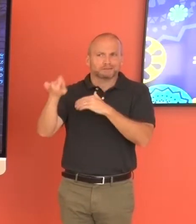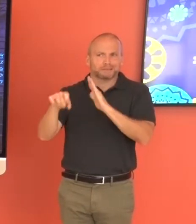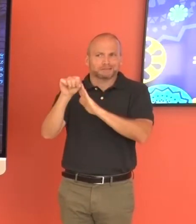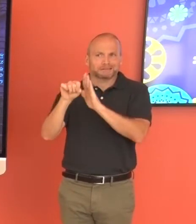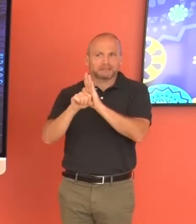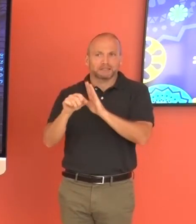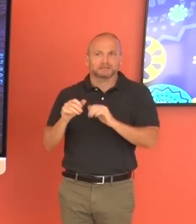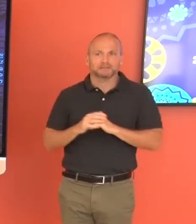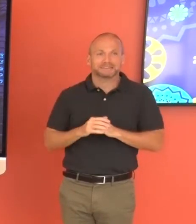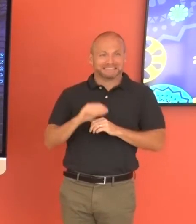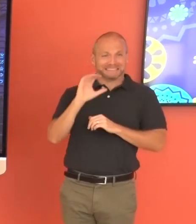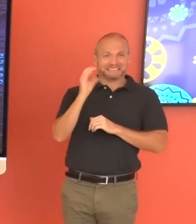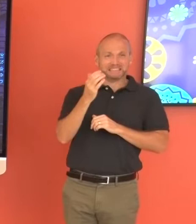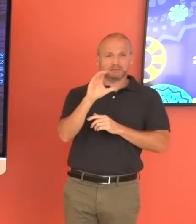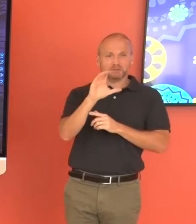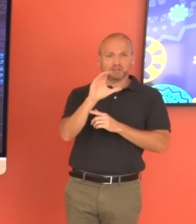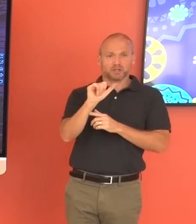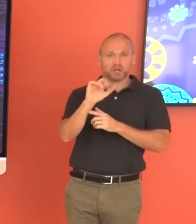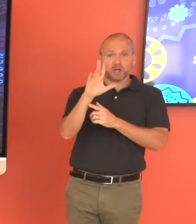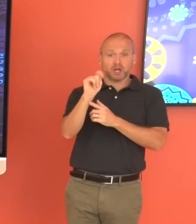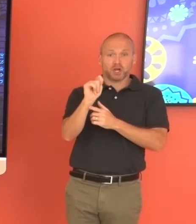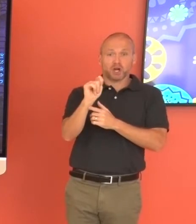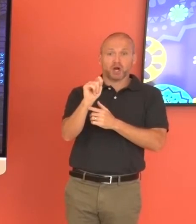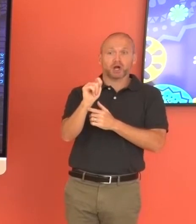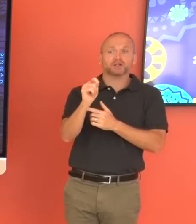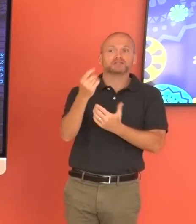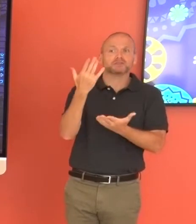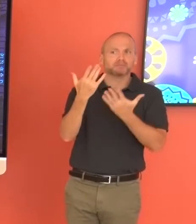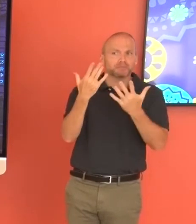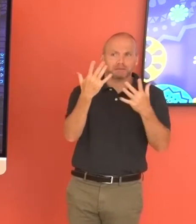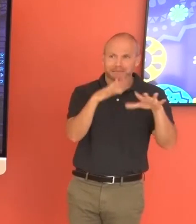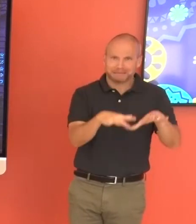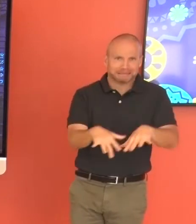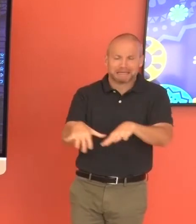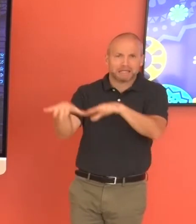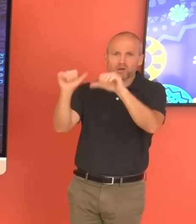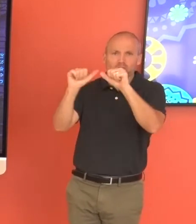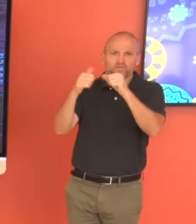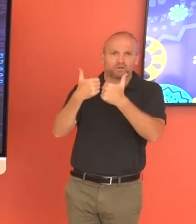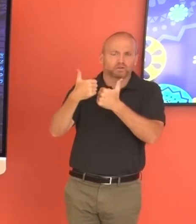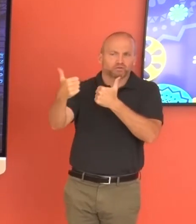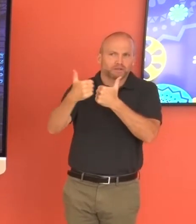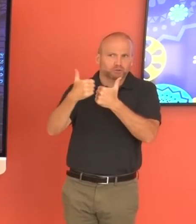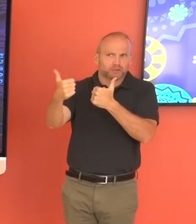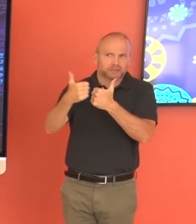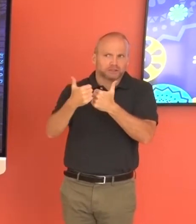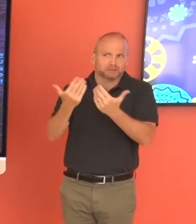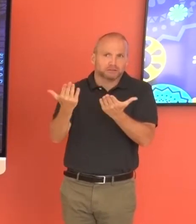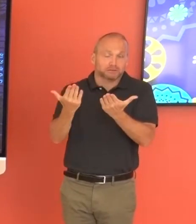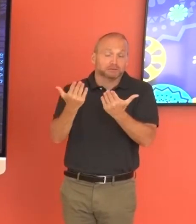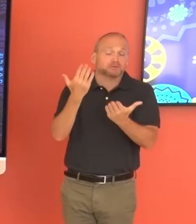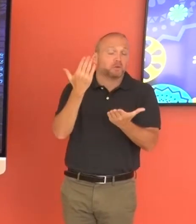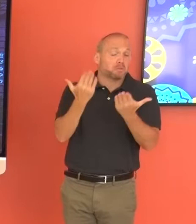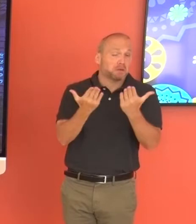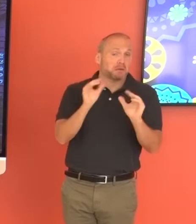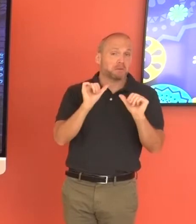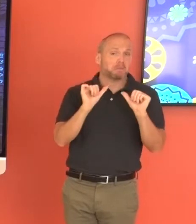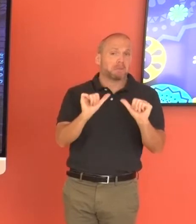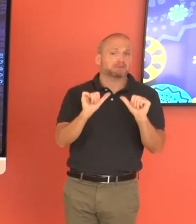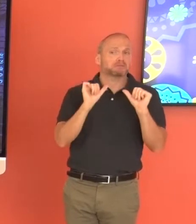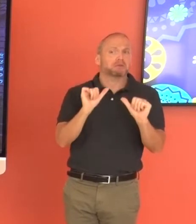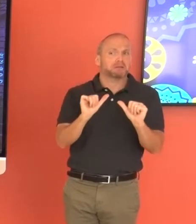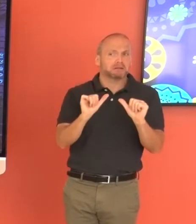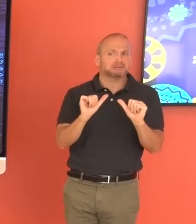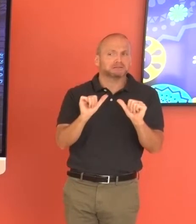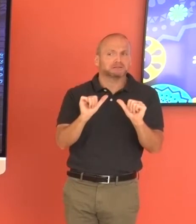appears CART may be taking that over. And so that may be an avenue for it.